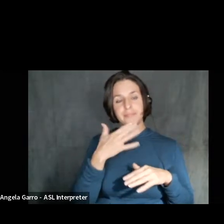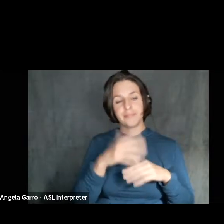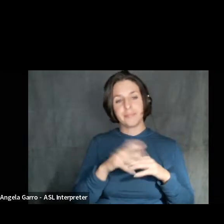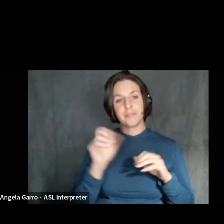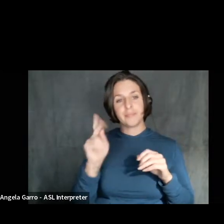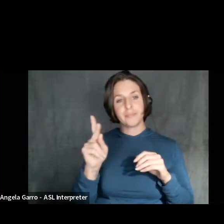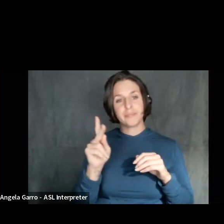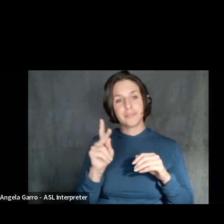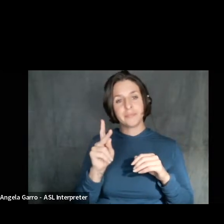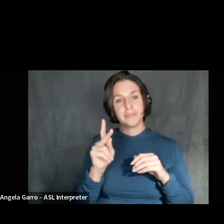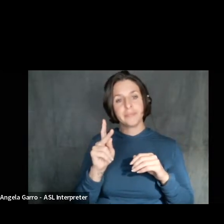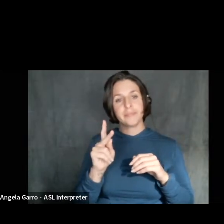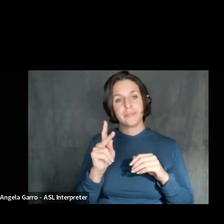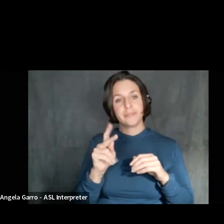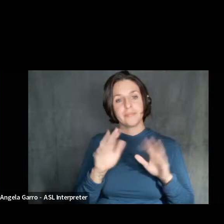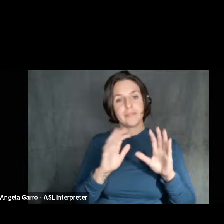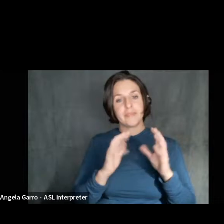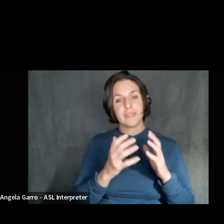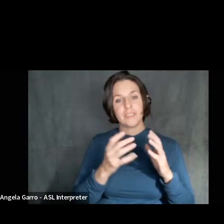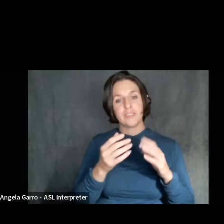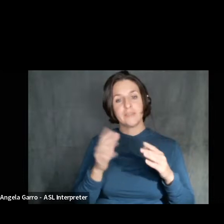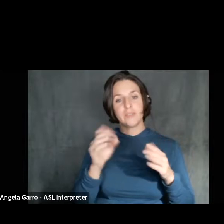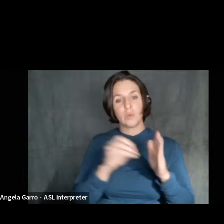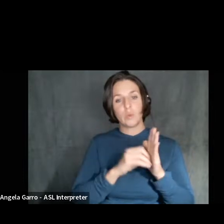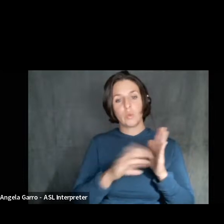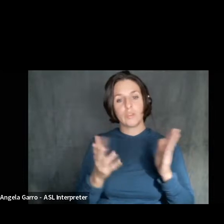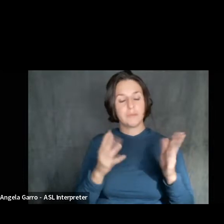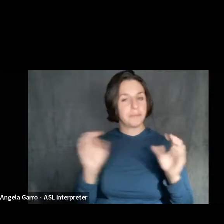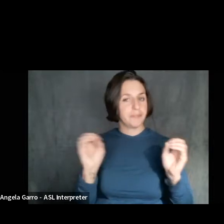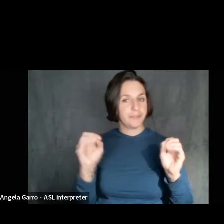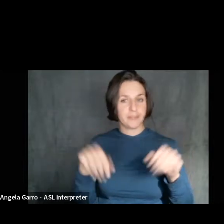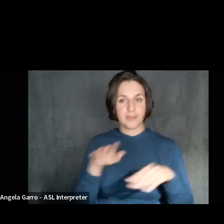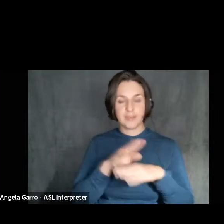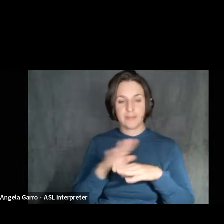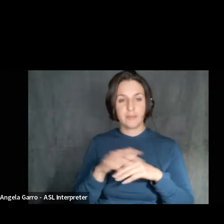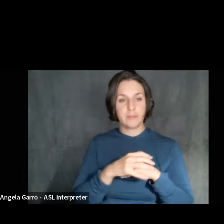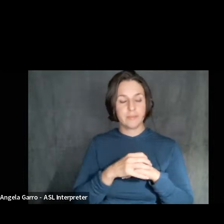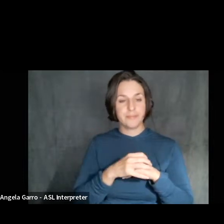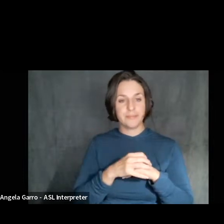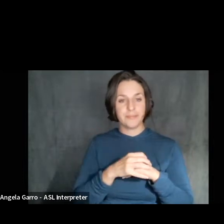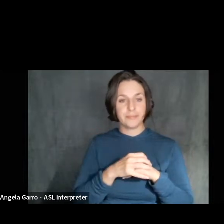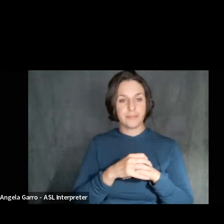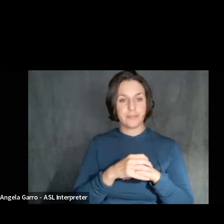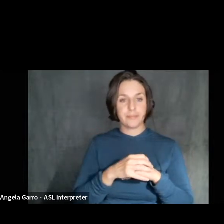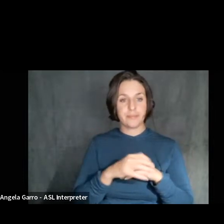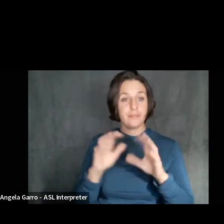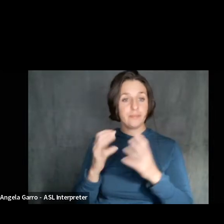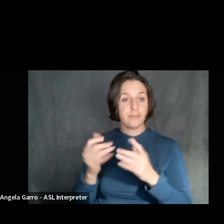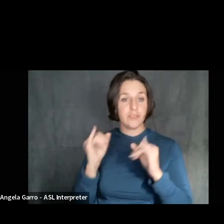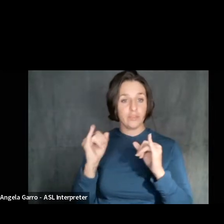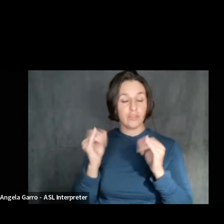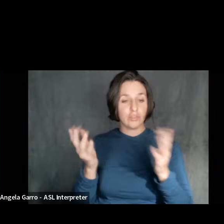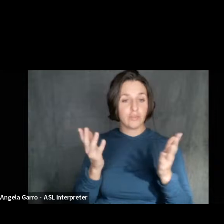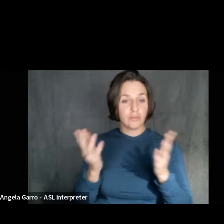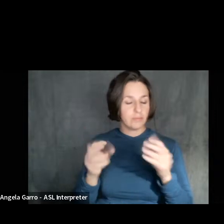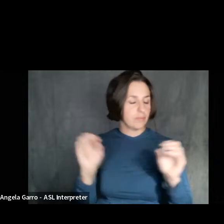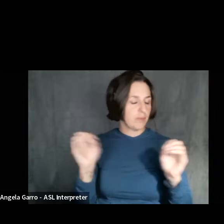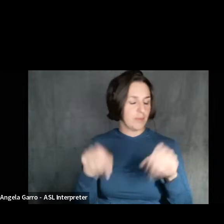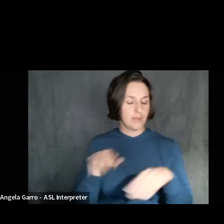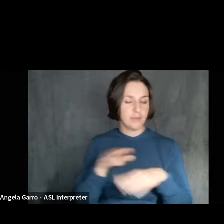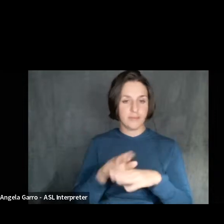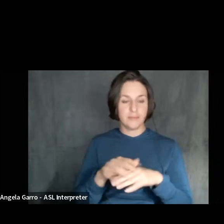Okay, Division of Student Services. Not this evening. Okay, Division of Instructional Services. Also not this